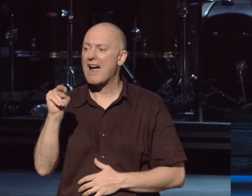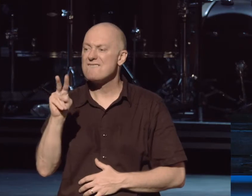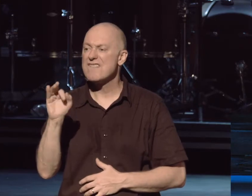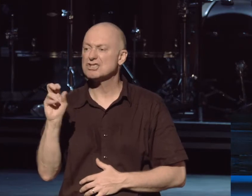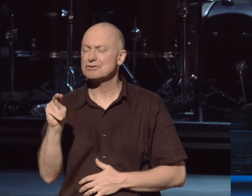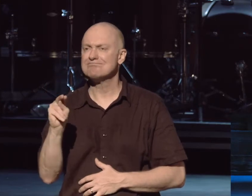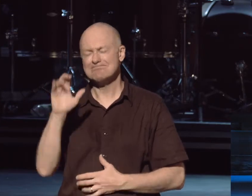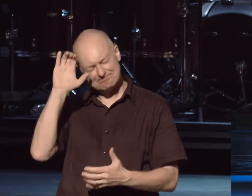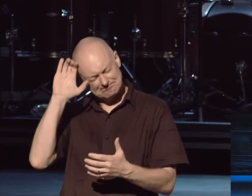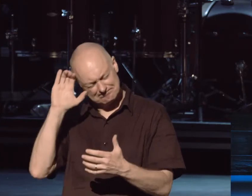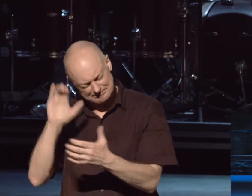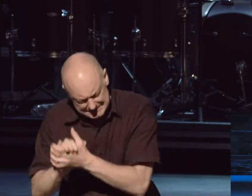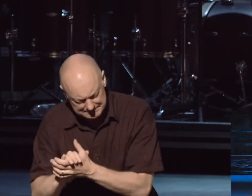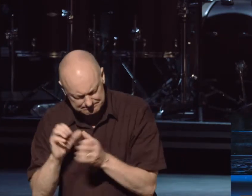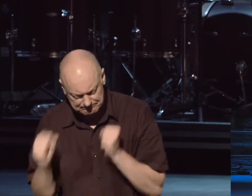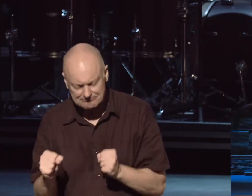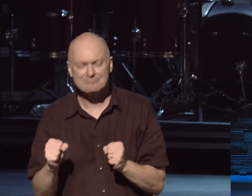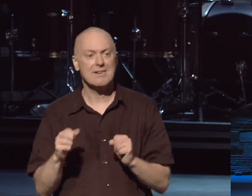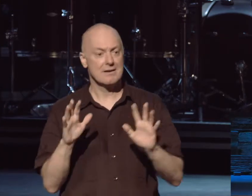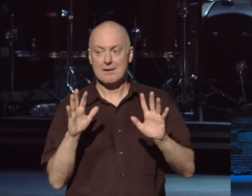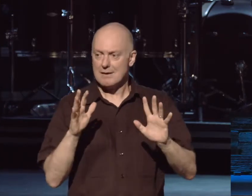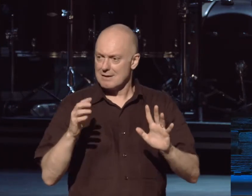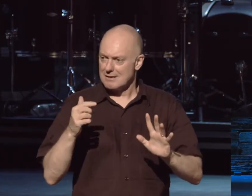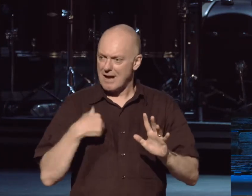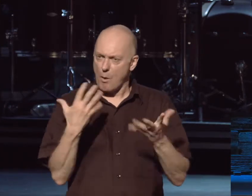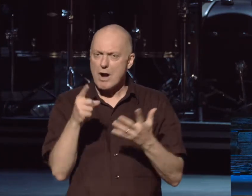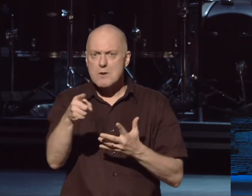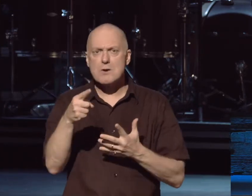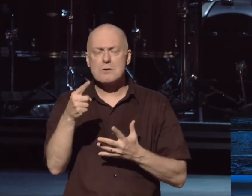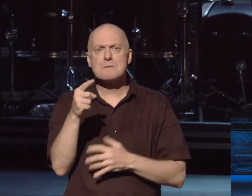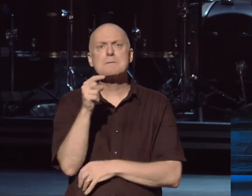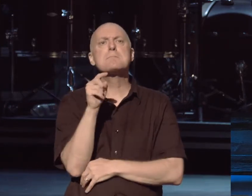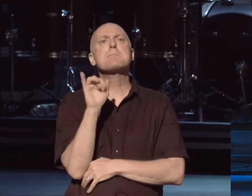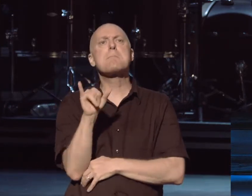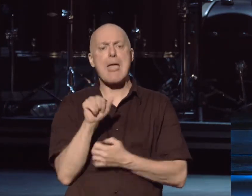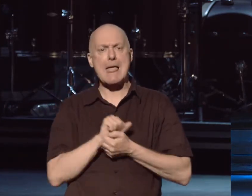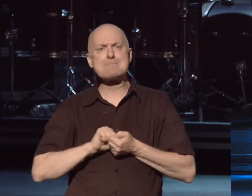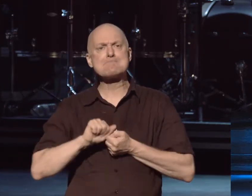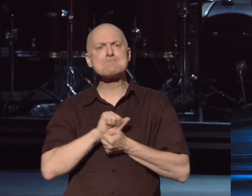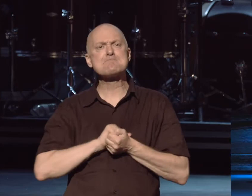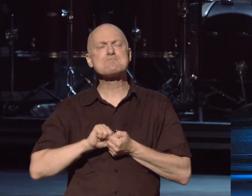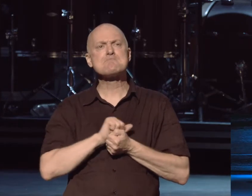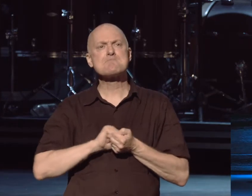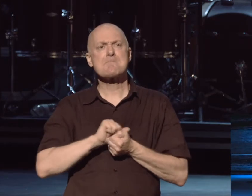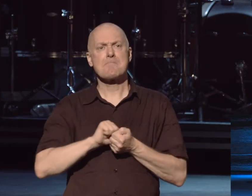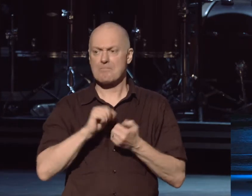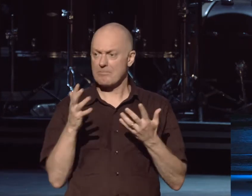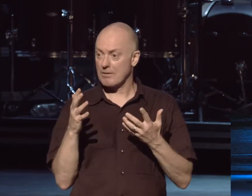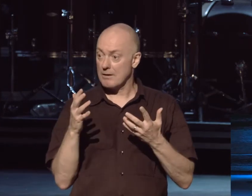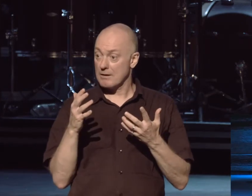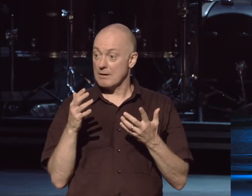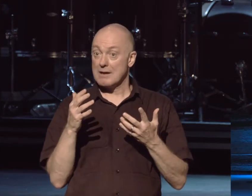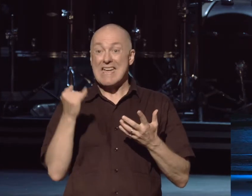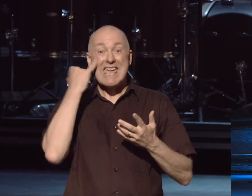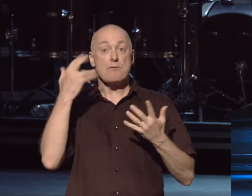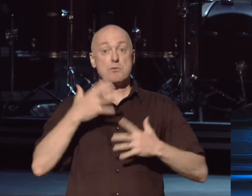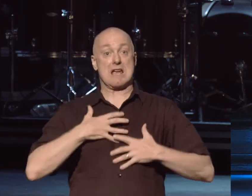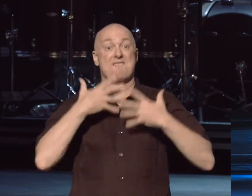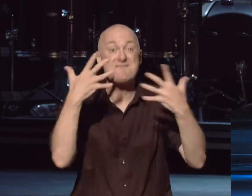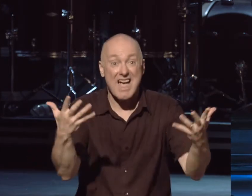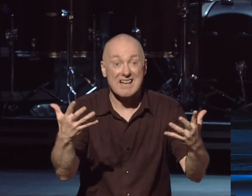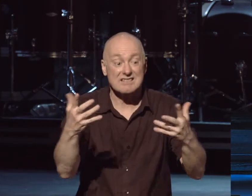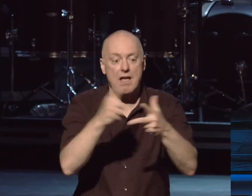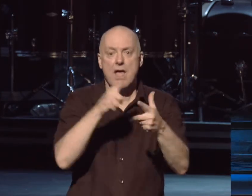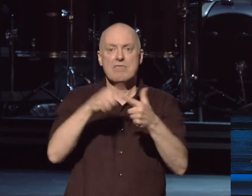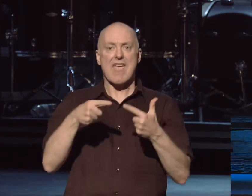process of the heart. Again, I give to you to mull over and to digest. The genuine heart of confession before God in our sin will